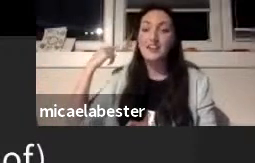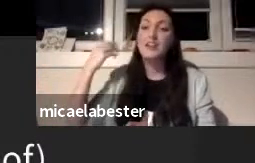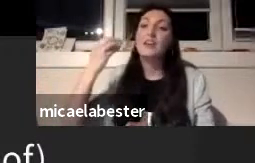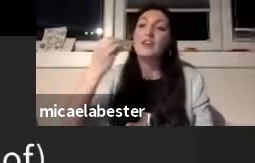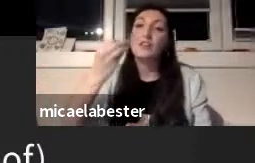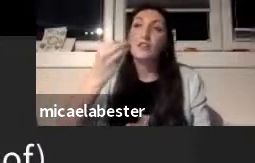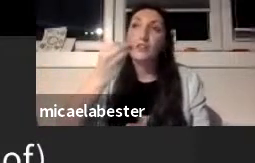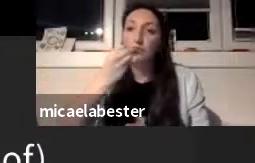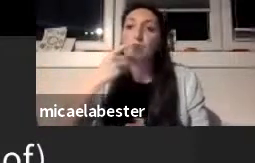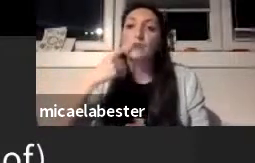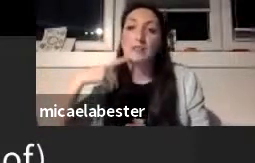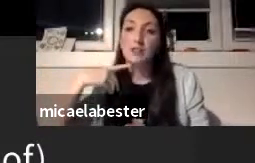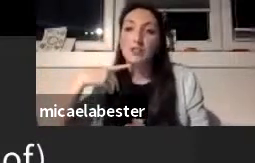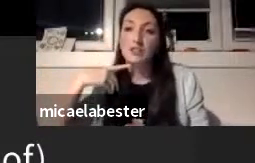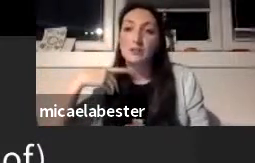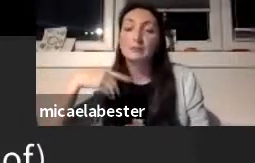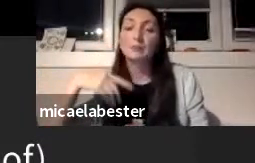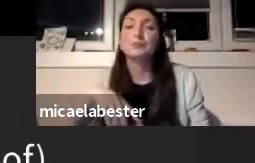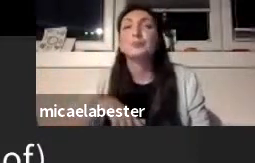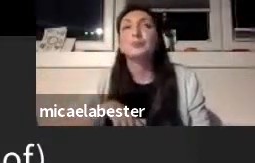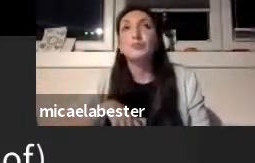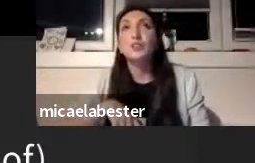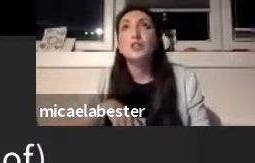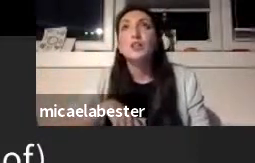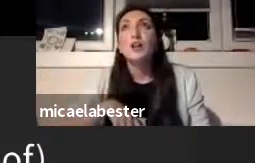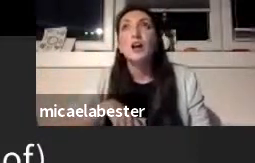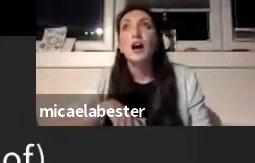yesterday, the food was delicious.